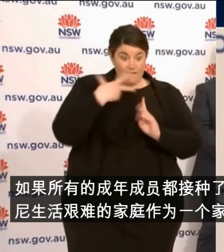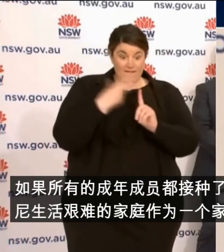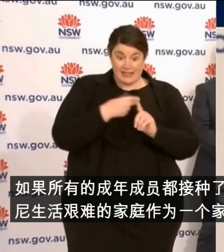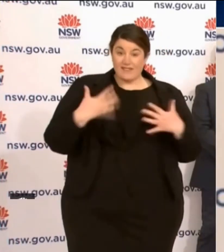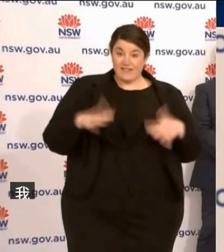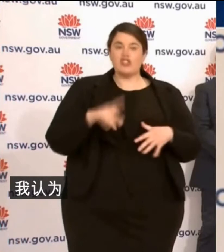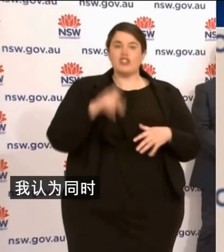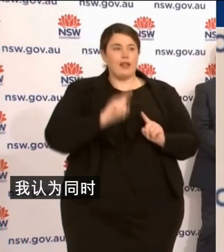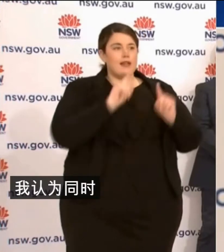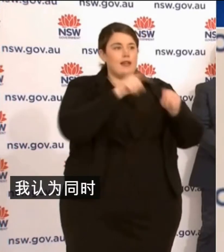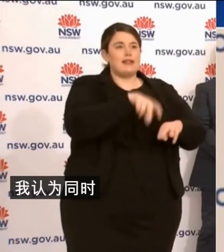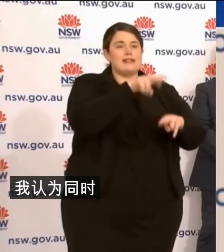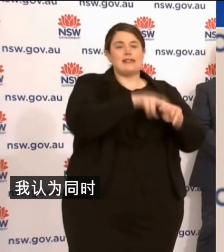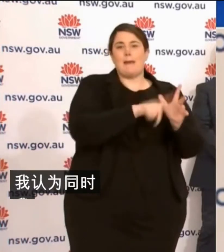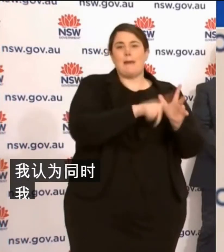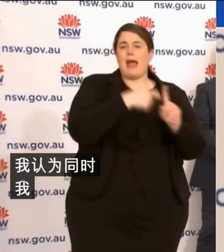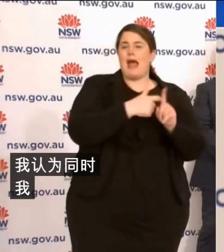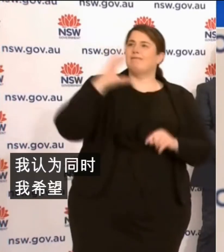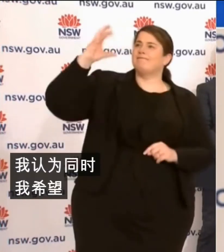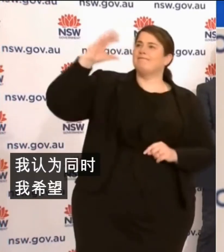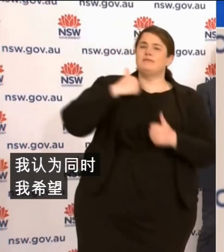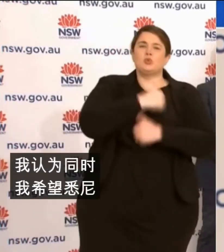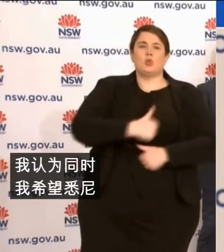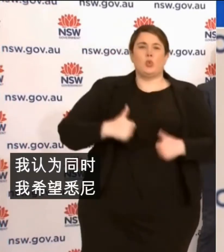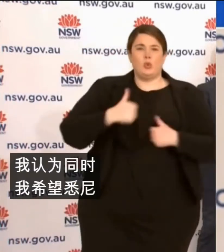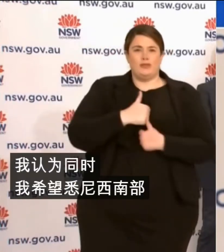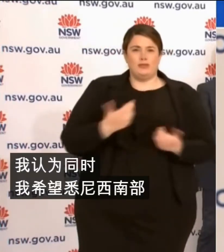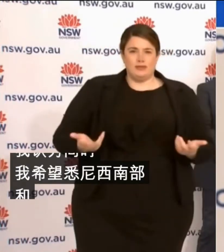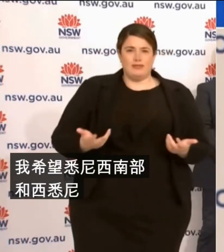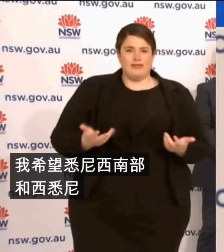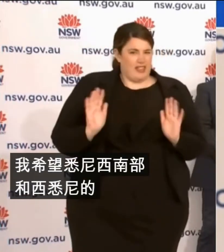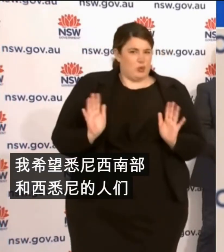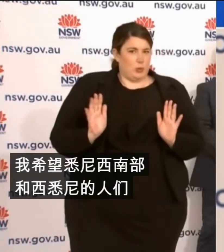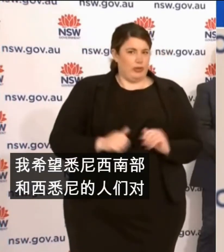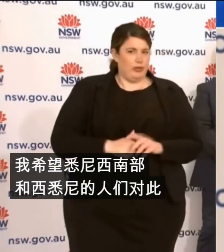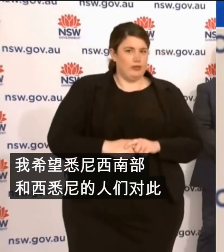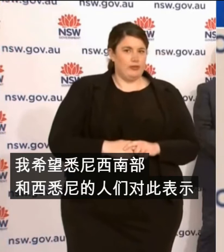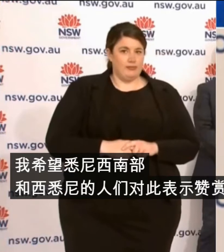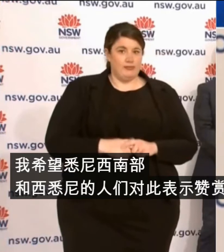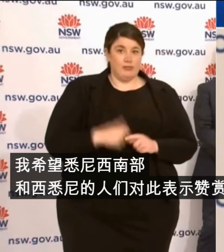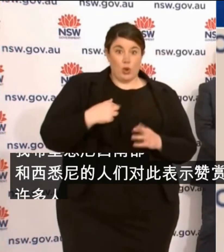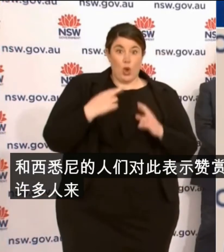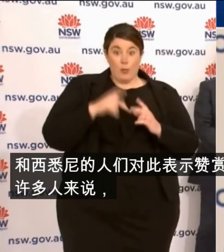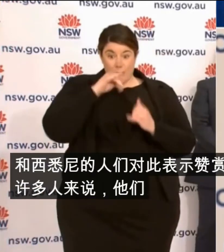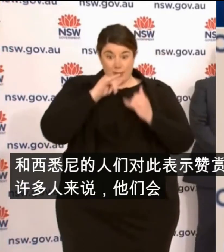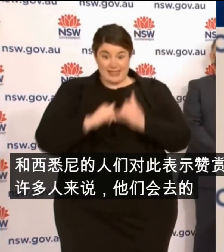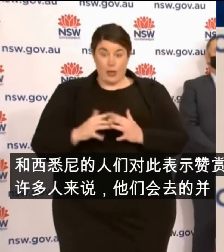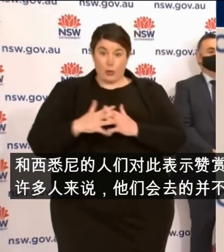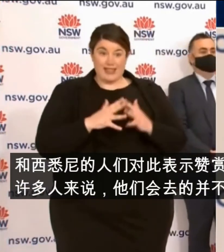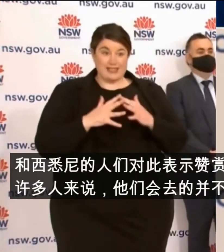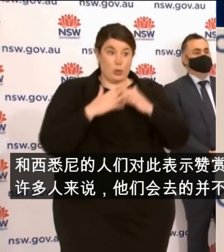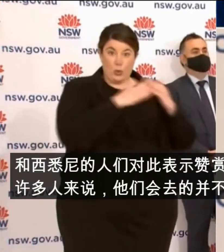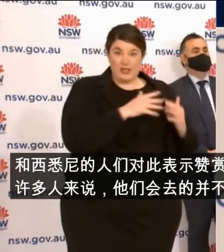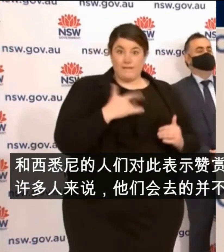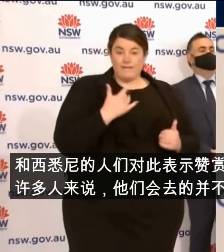vaccinated. I think whilst I hope the people of southwestern Sydney and Western Sydney appreciate that, for many they will go, that's